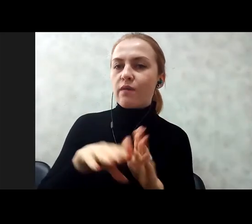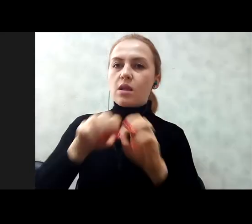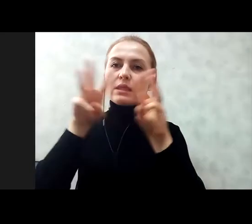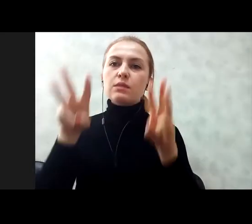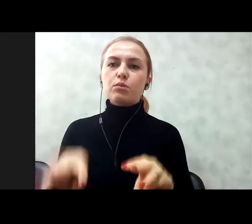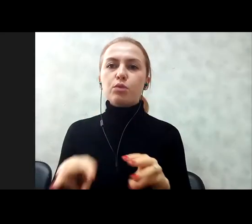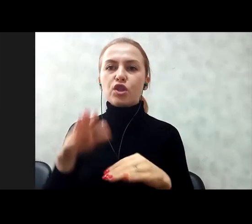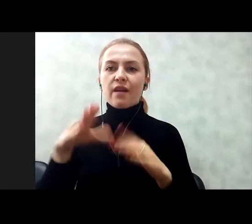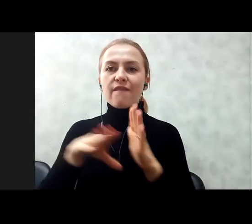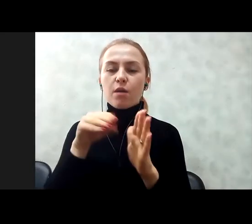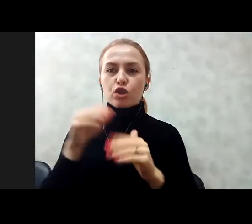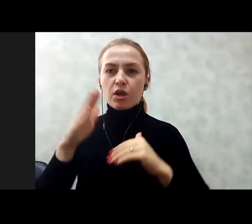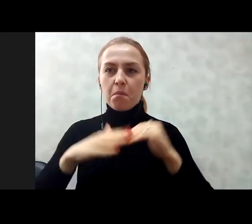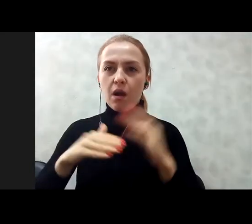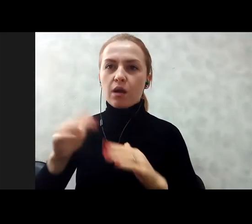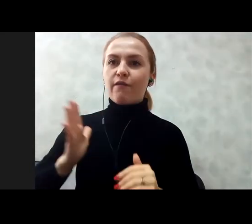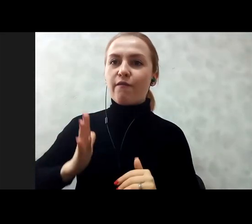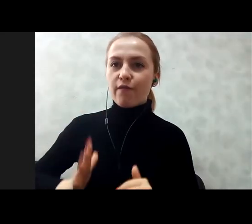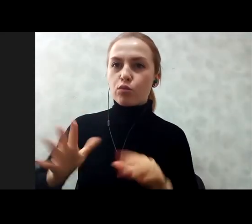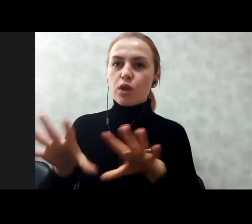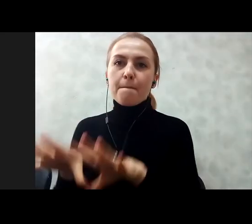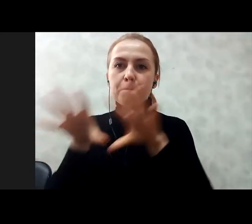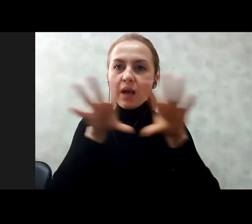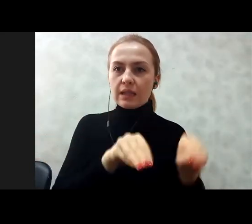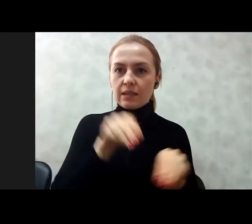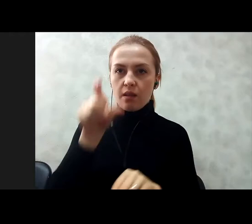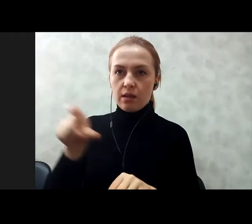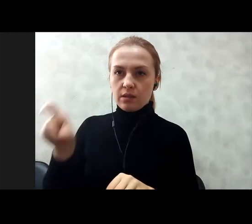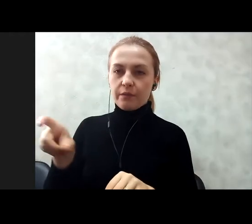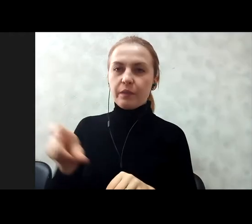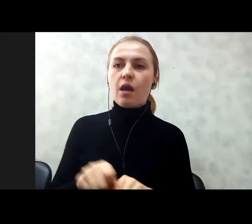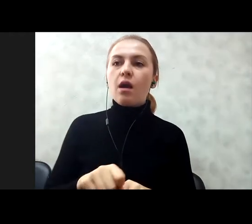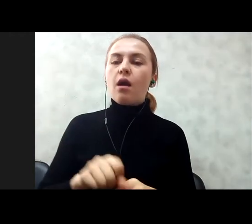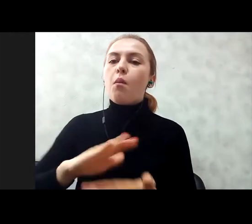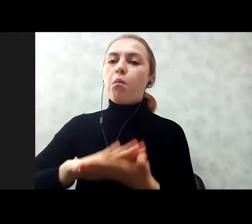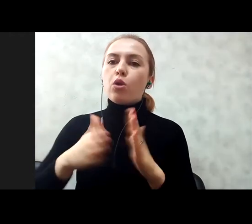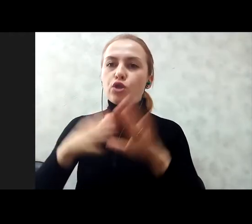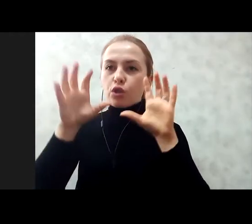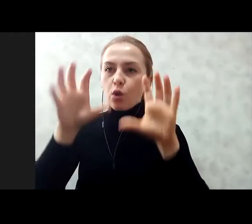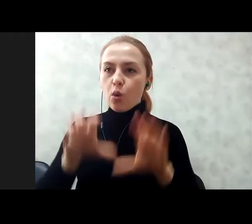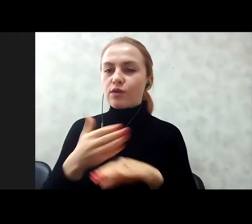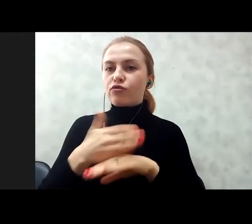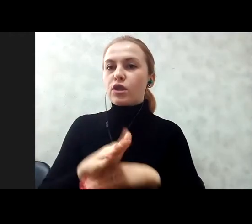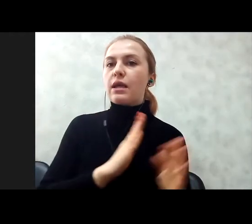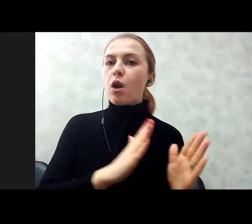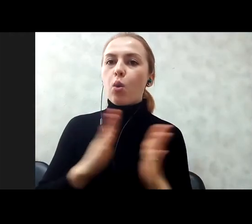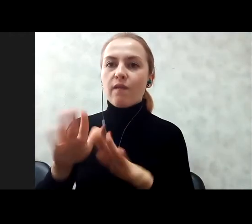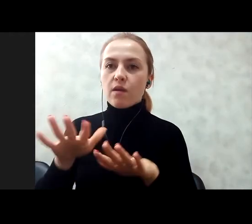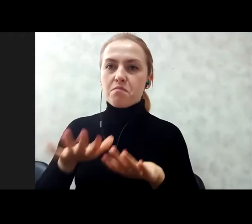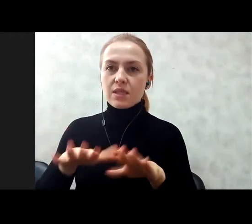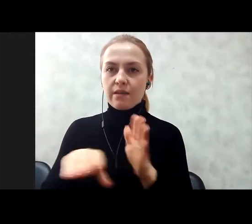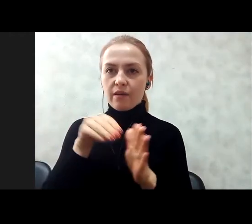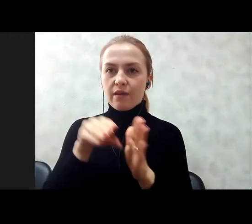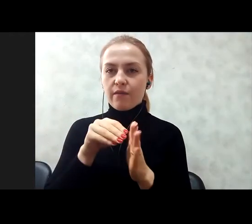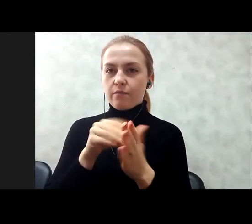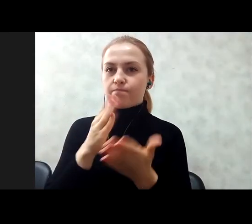change of the place of election, particularly those pertaining to IDPs, but certain provisions on